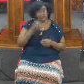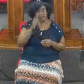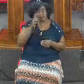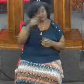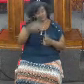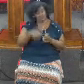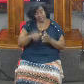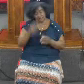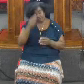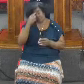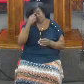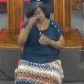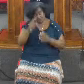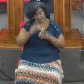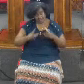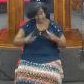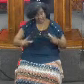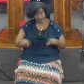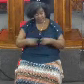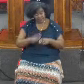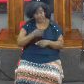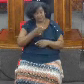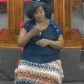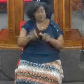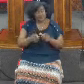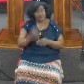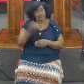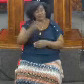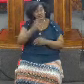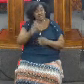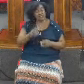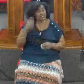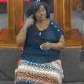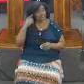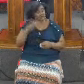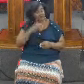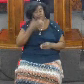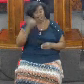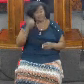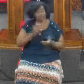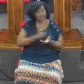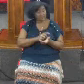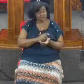think and study the science as much as you possibly can. Listen to the best medical advice